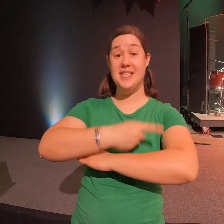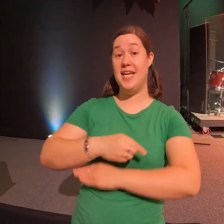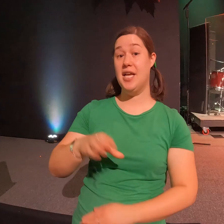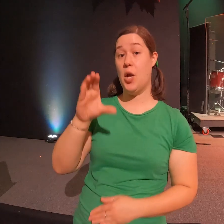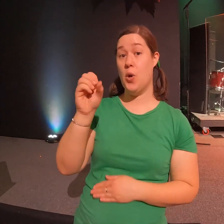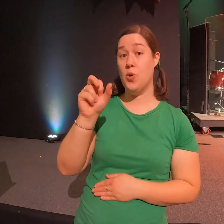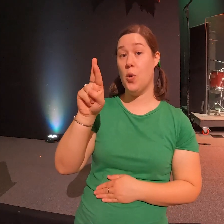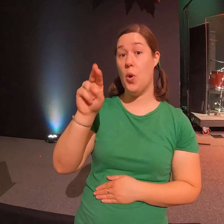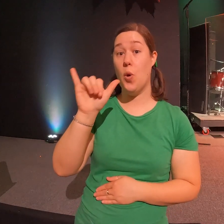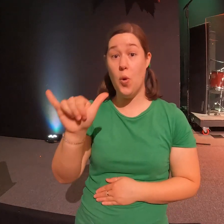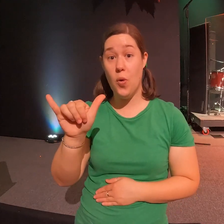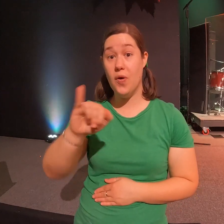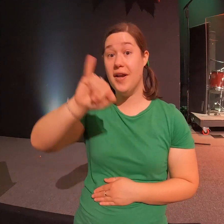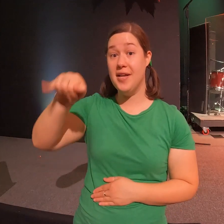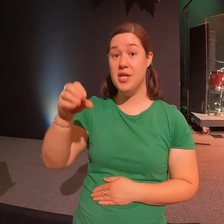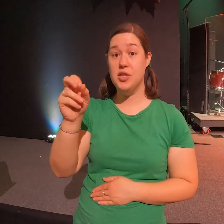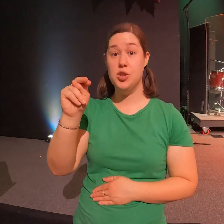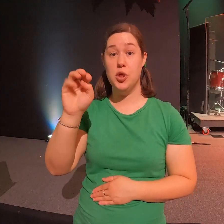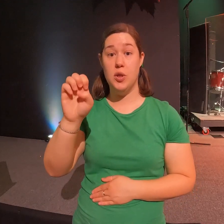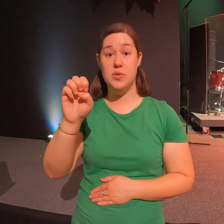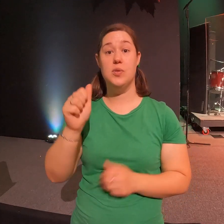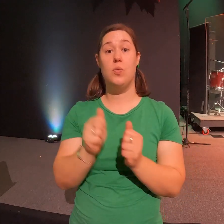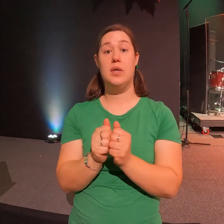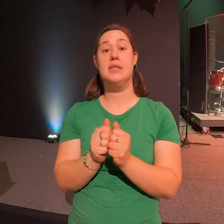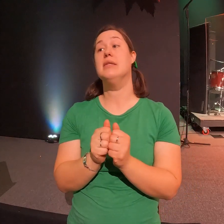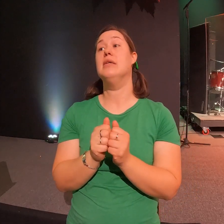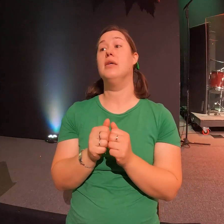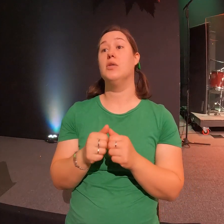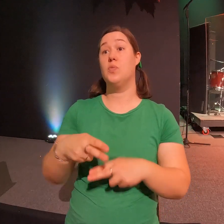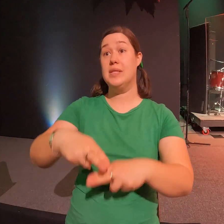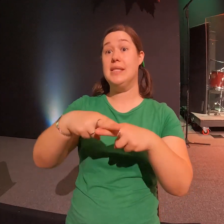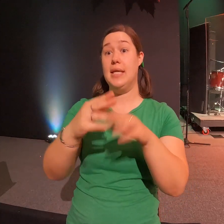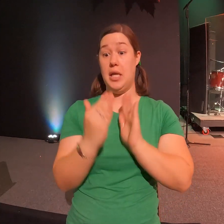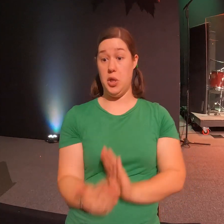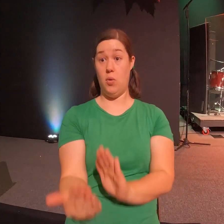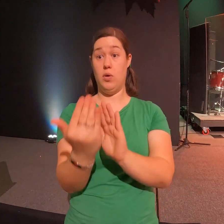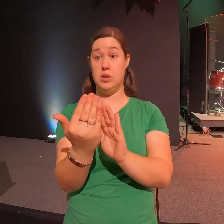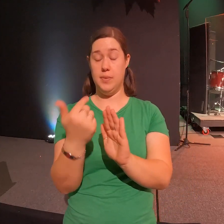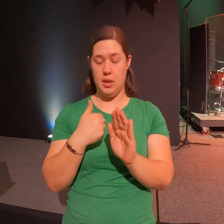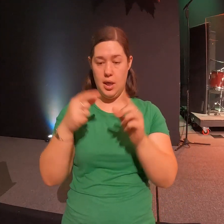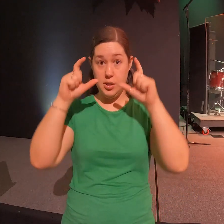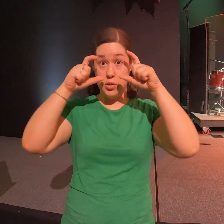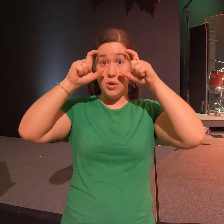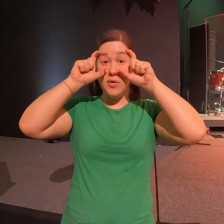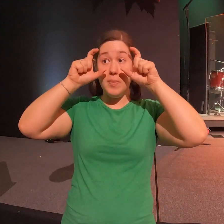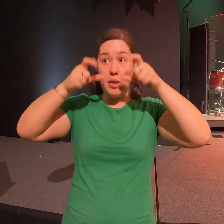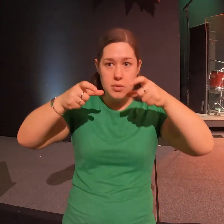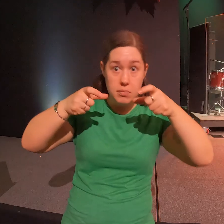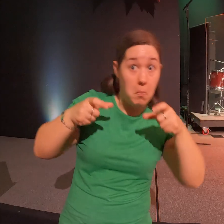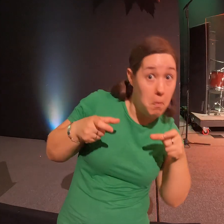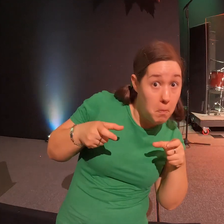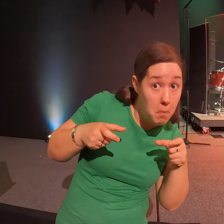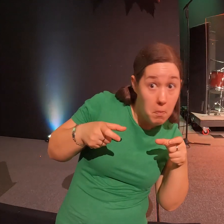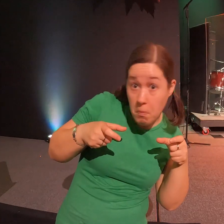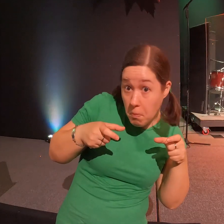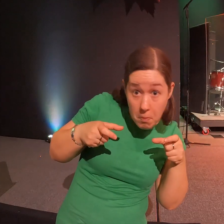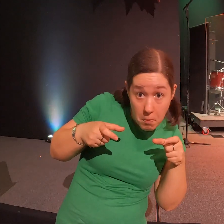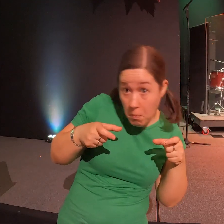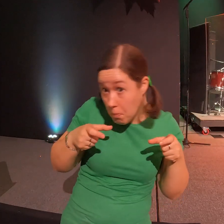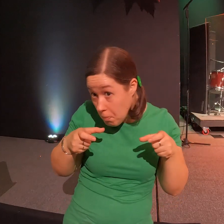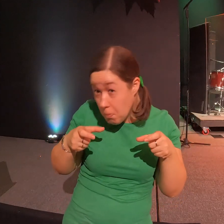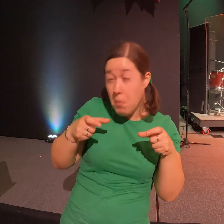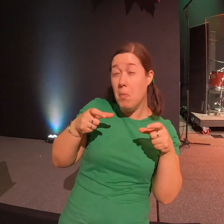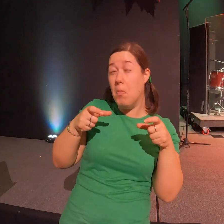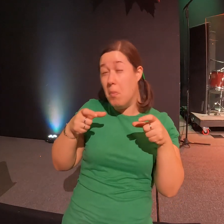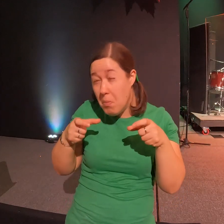I couldn't take it. It was too much for me. But I picked up this little card that was there. It's got a